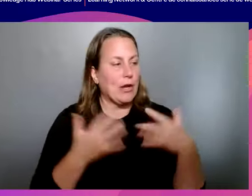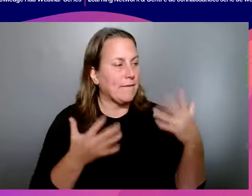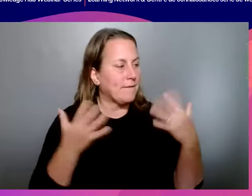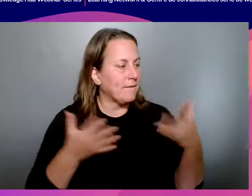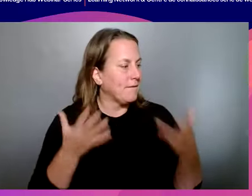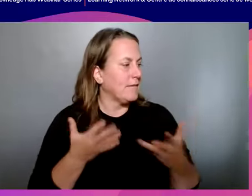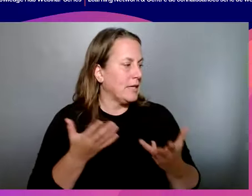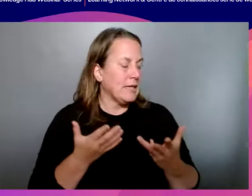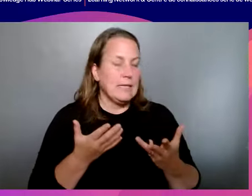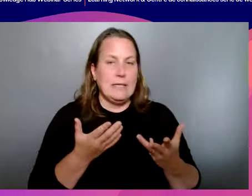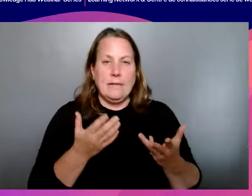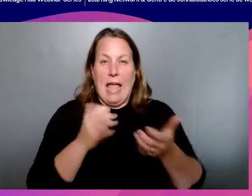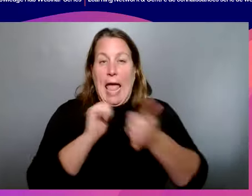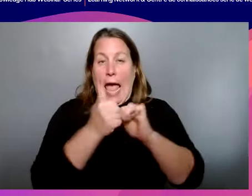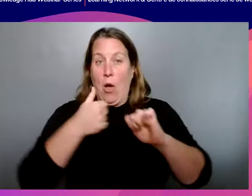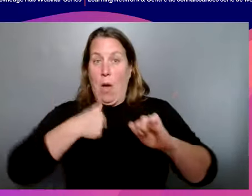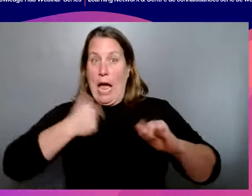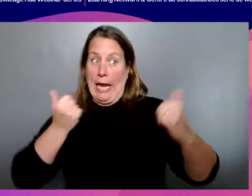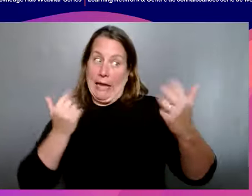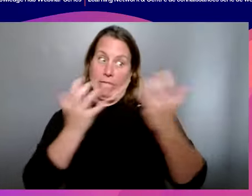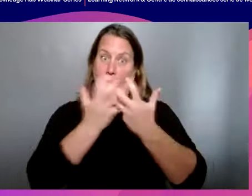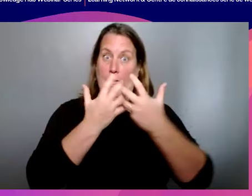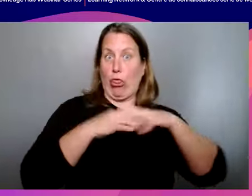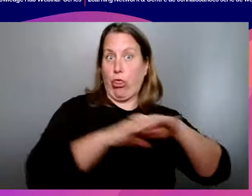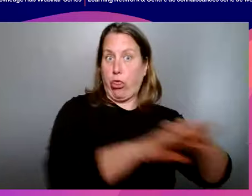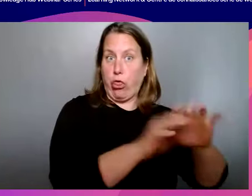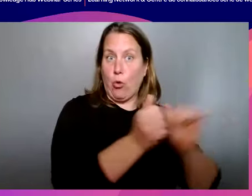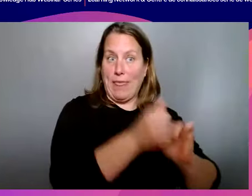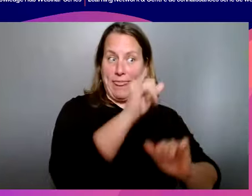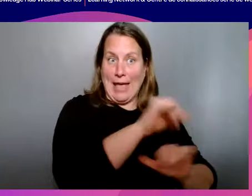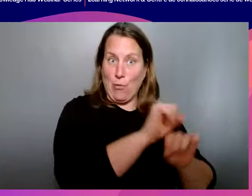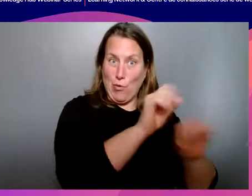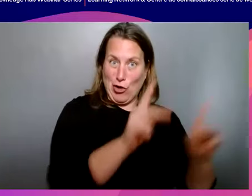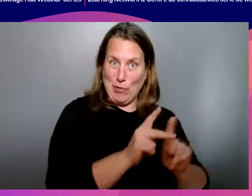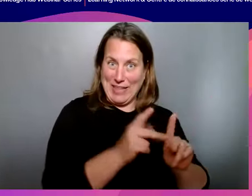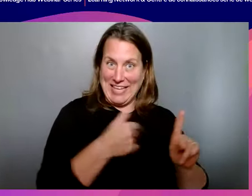what I had to do to fit within the sector was identify